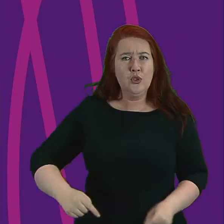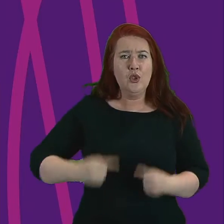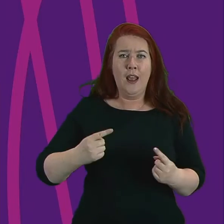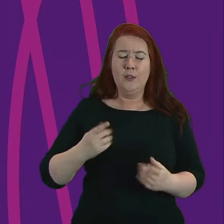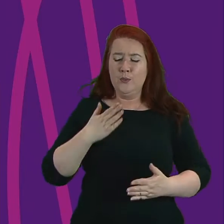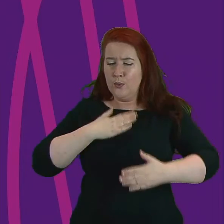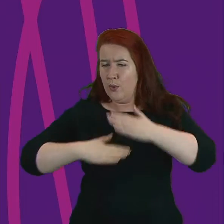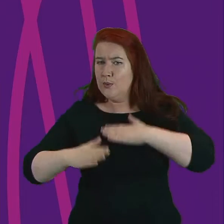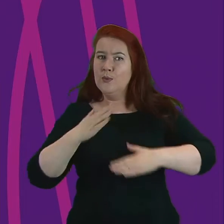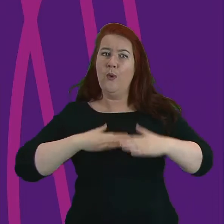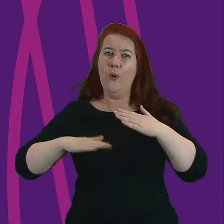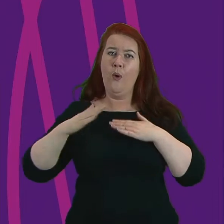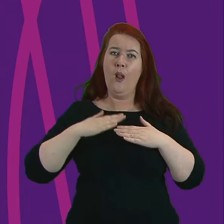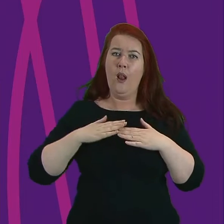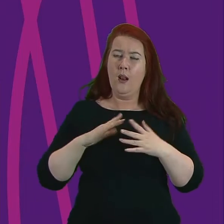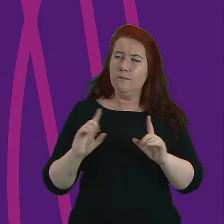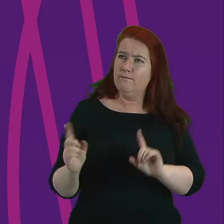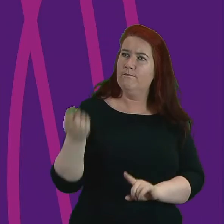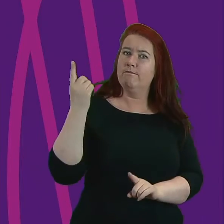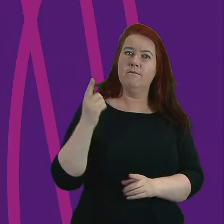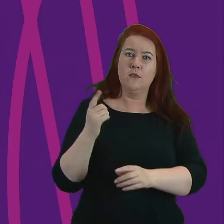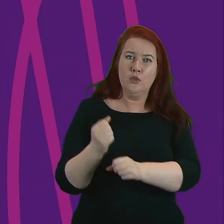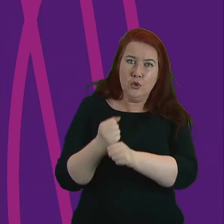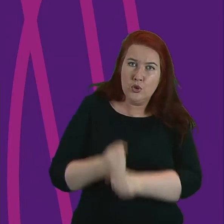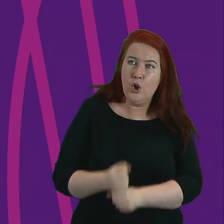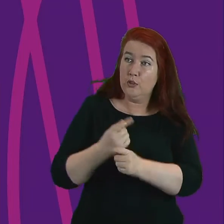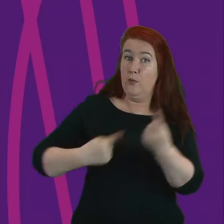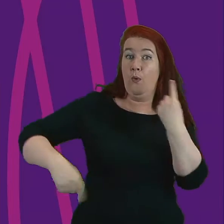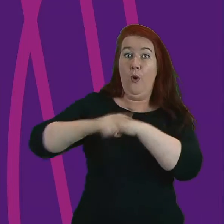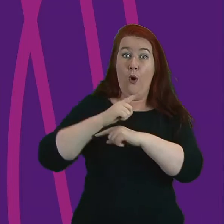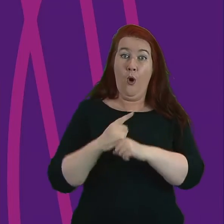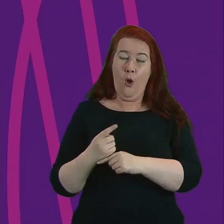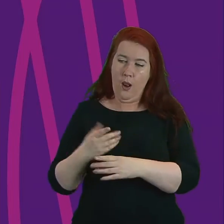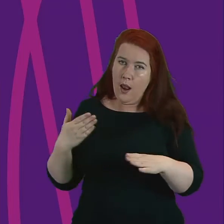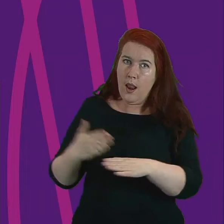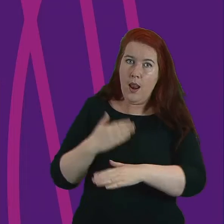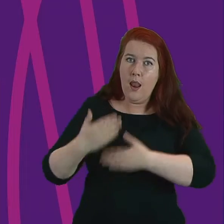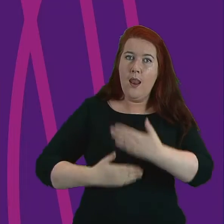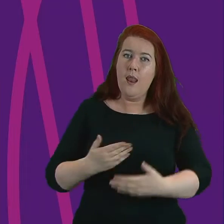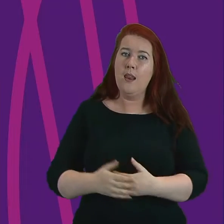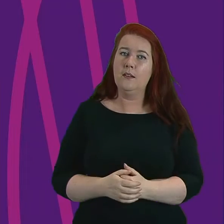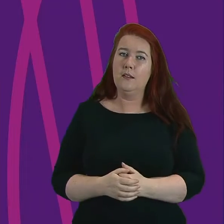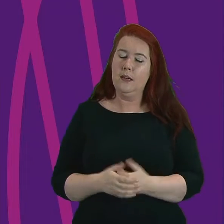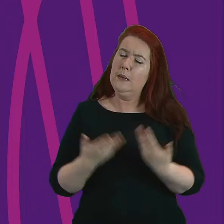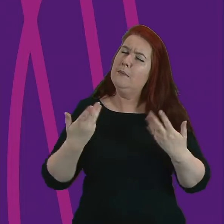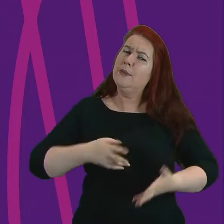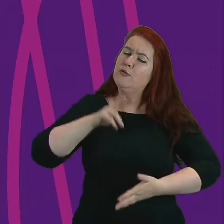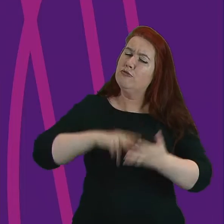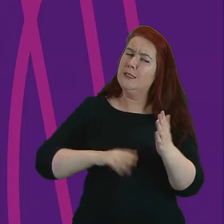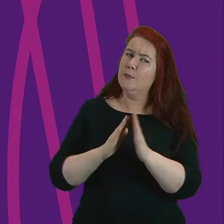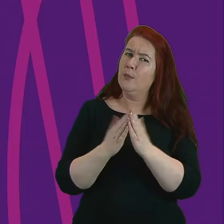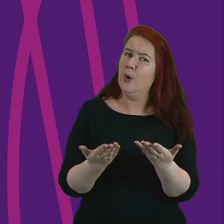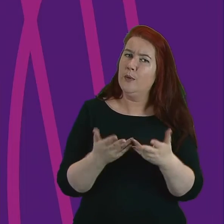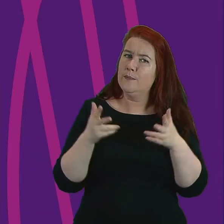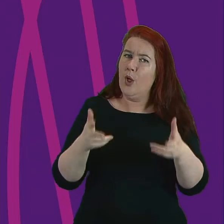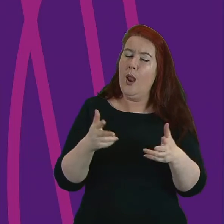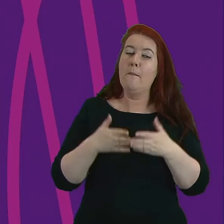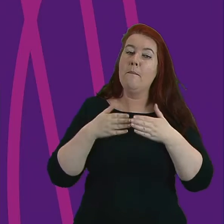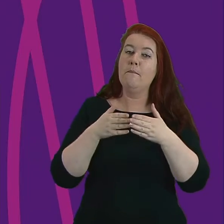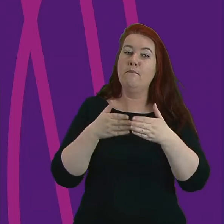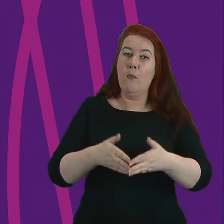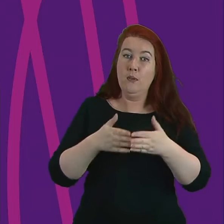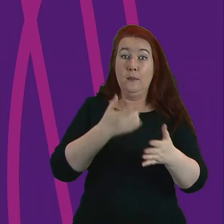the church and us all to action. I read a book called The Boys in the Boat, which is a tale about a team from